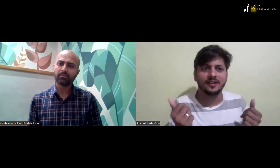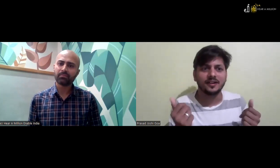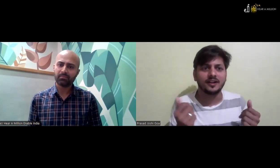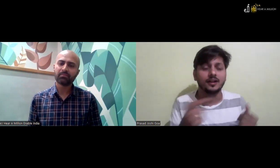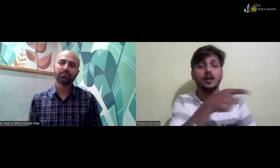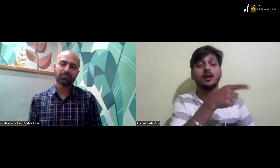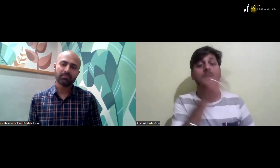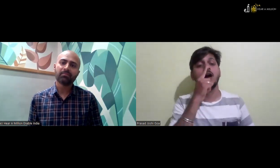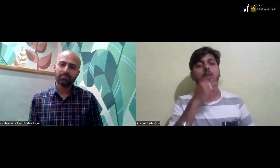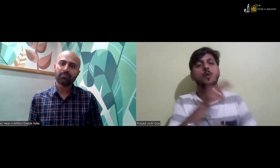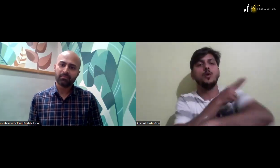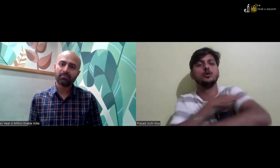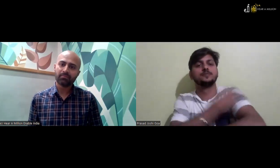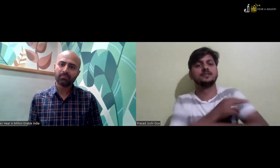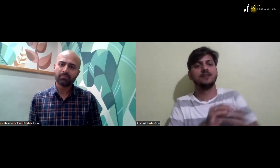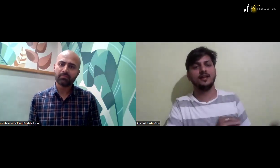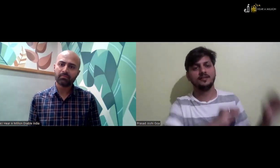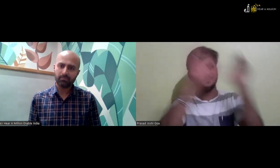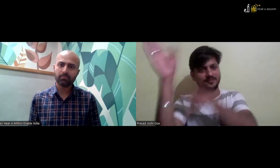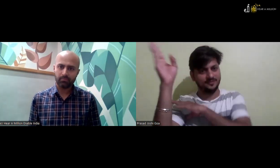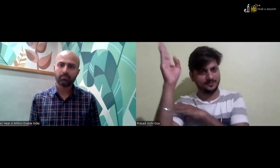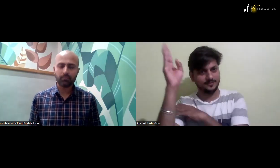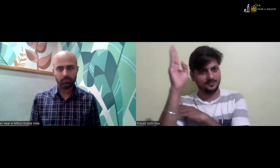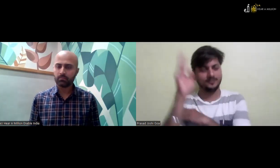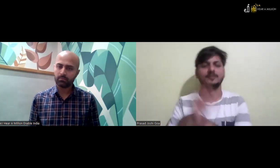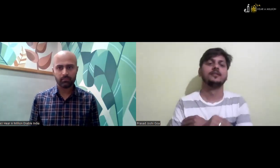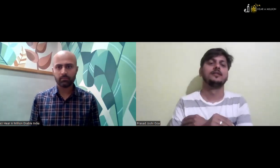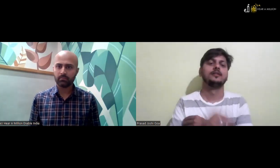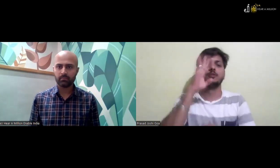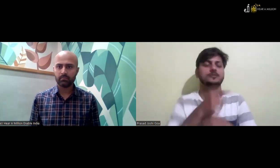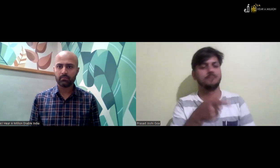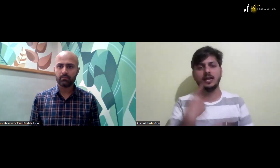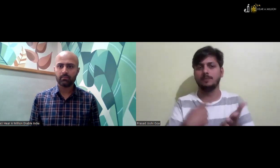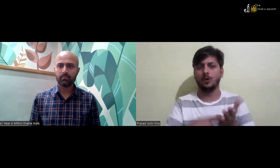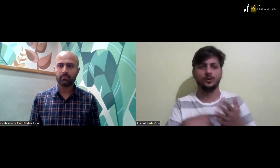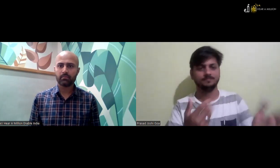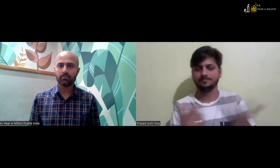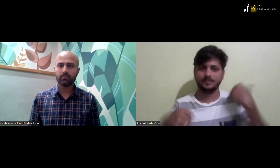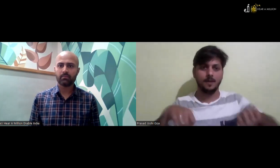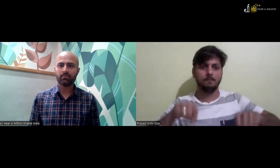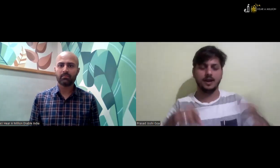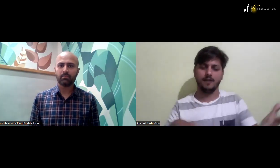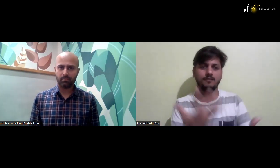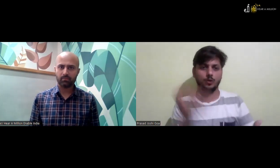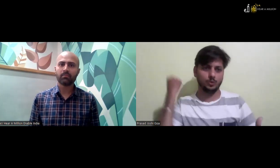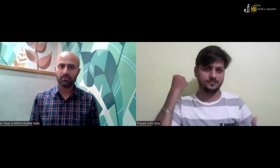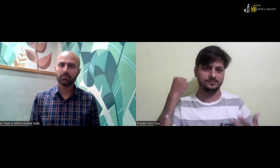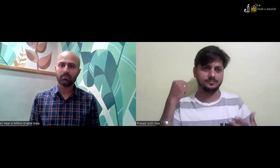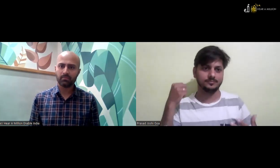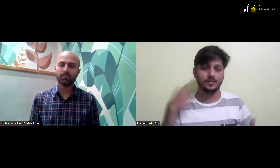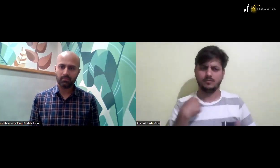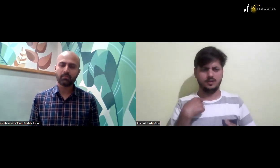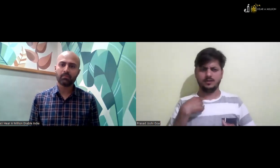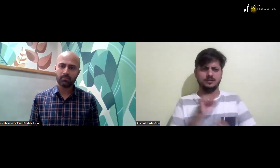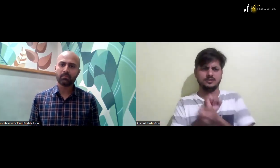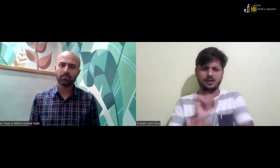utensils on my bike, and I couldn't realize that she wanted to, I mean, get away from the bike. So then the police officer said that